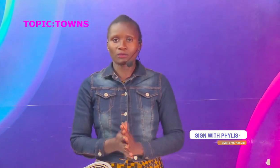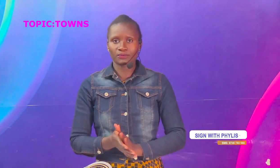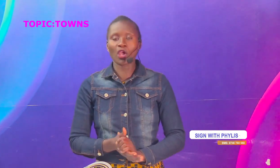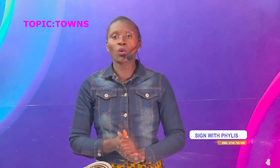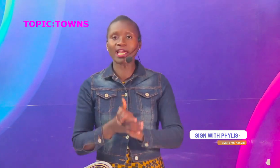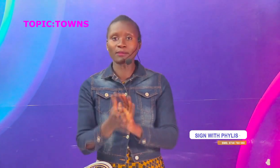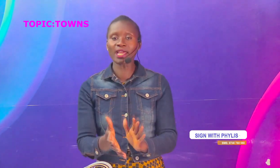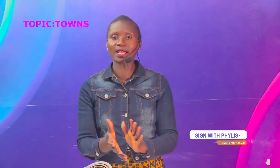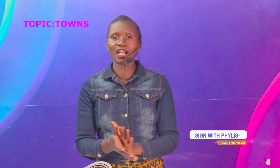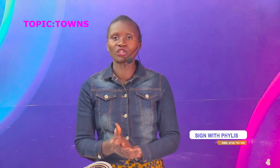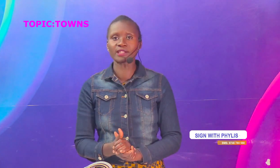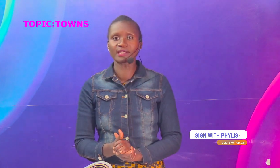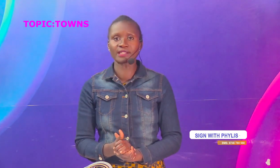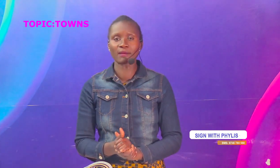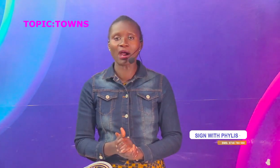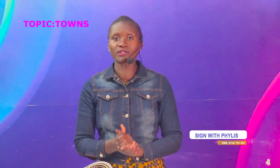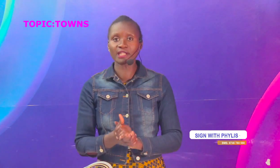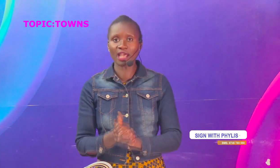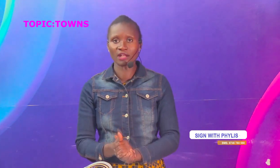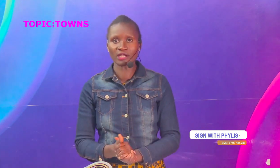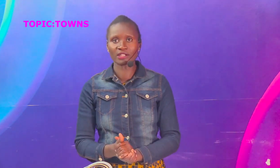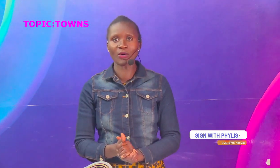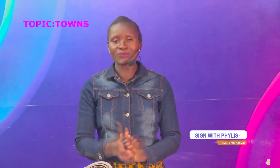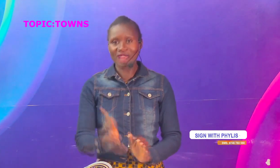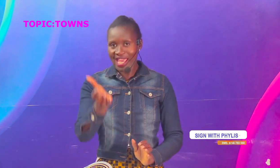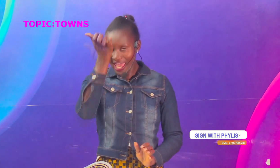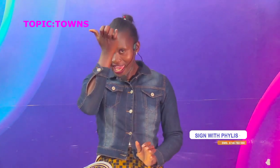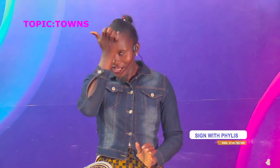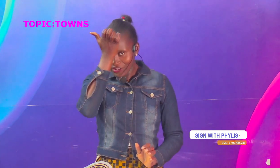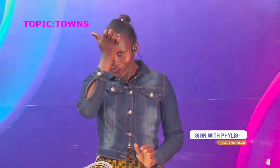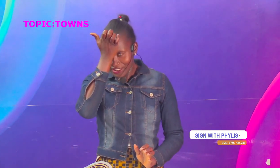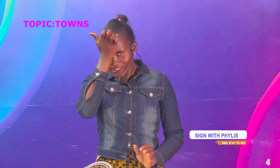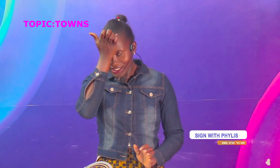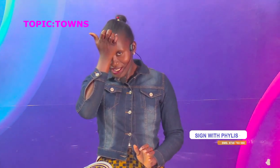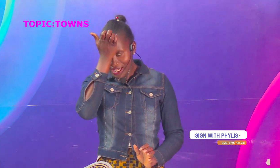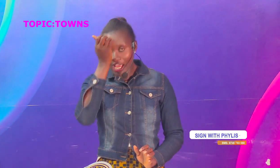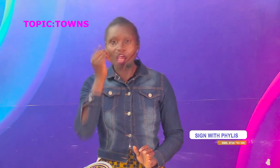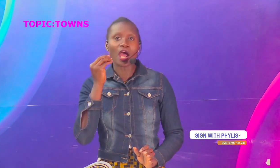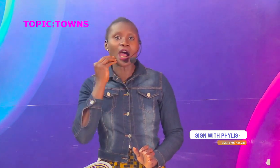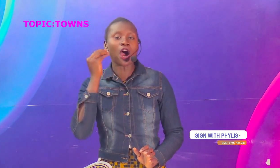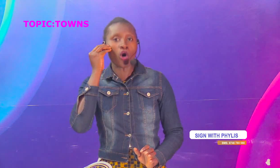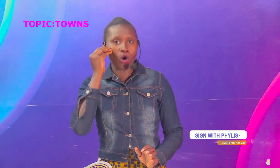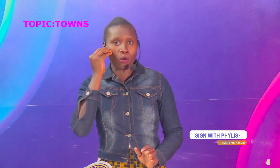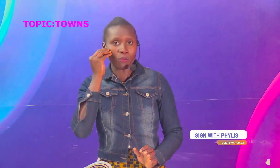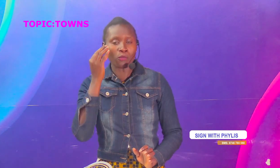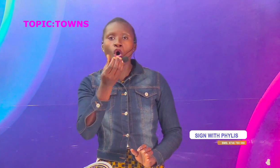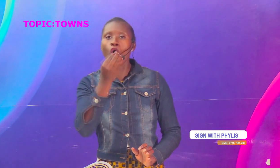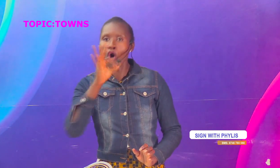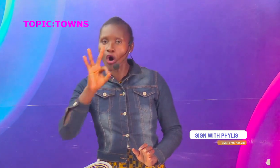We can make a short sentence about Eldoret. So Eldoret, a home of,